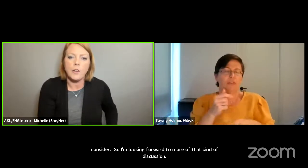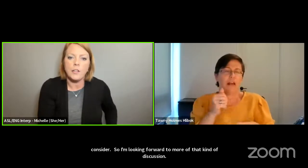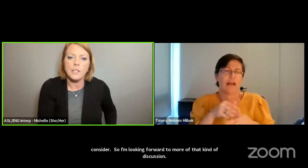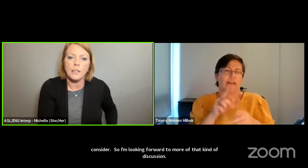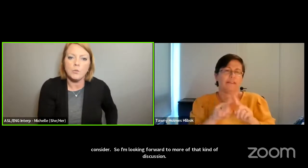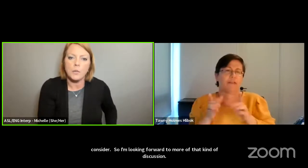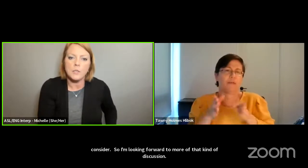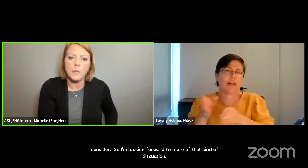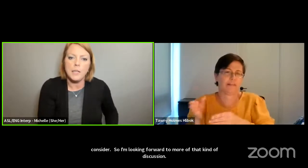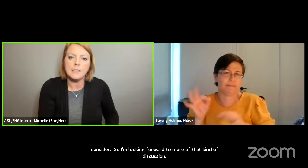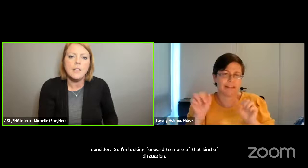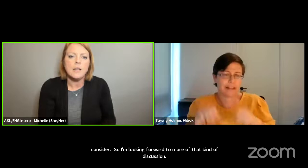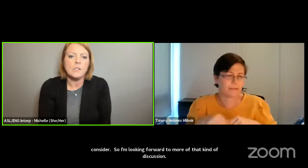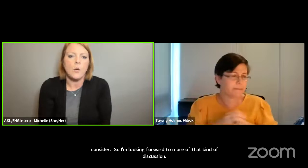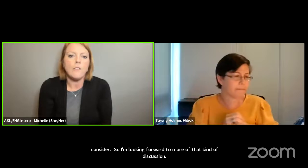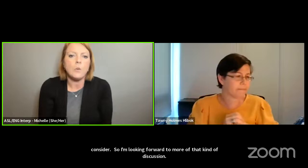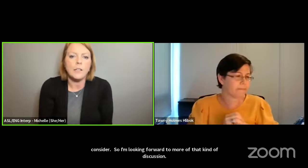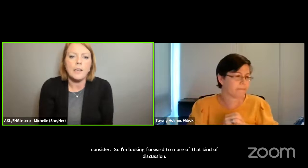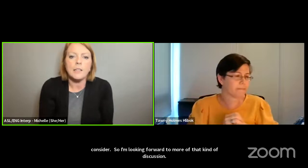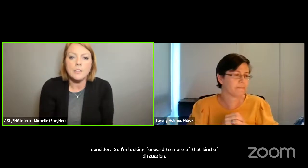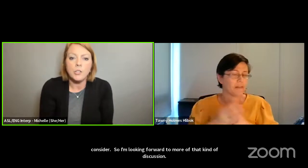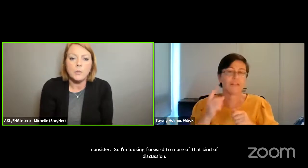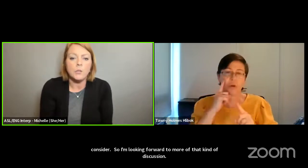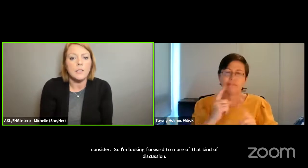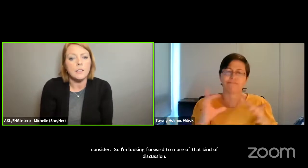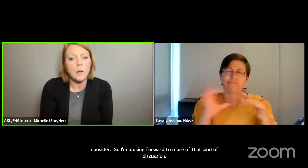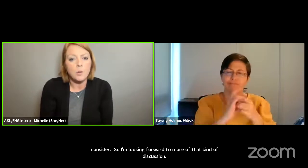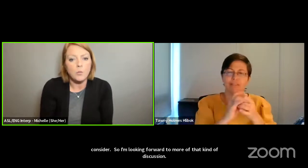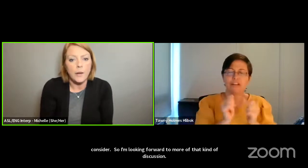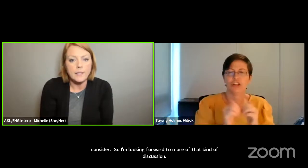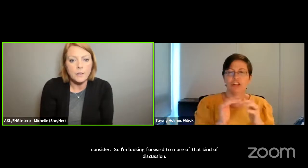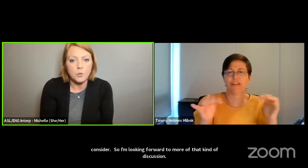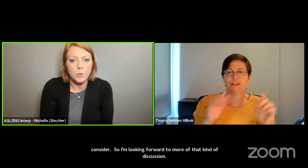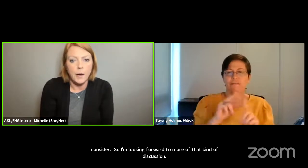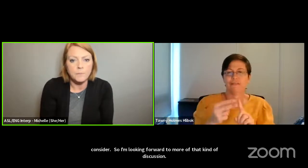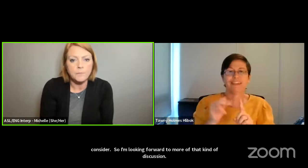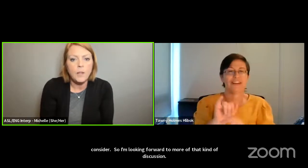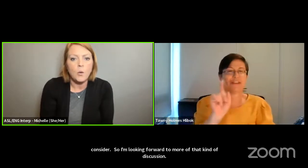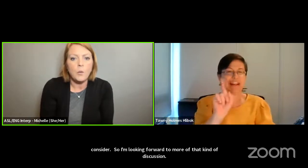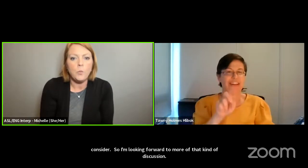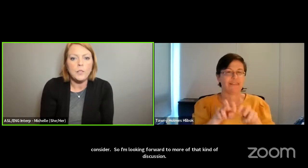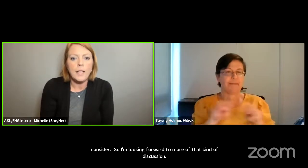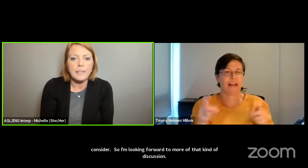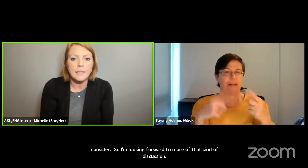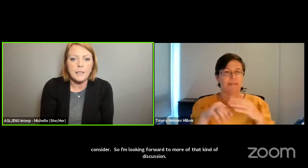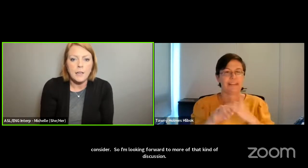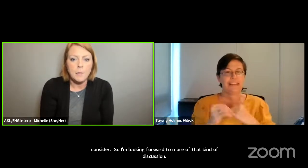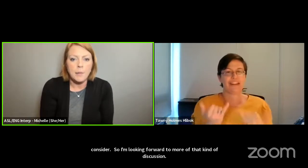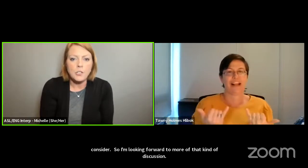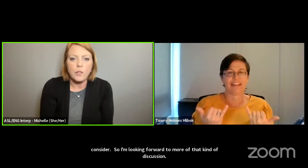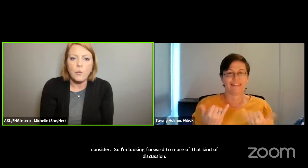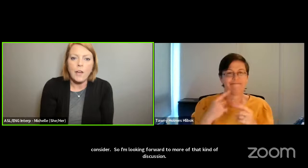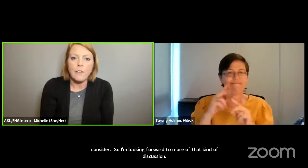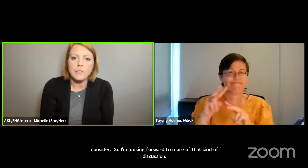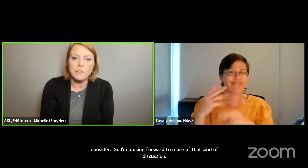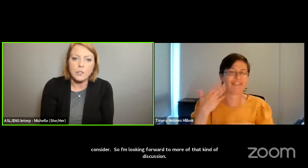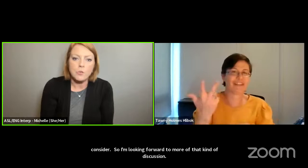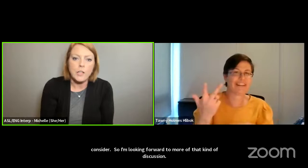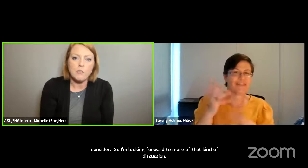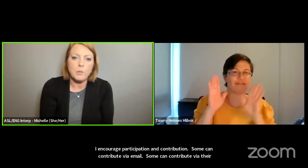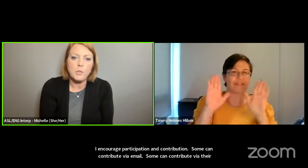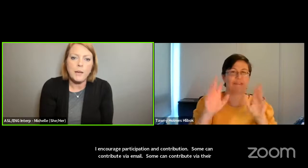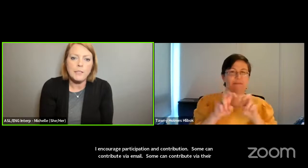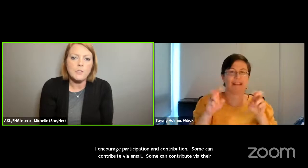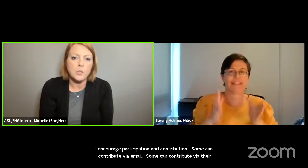or at the greater task force meetings. So everyone can contribute in a number of ways throughout. We would like to make sure that we have a